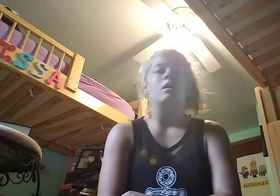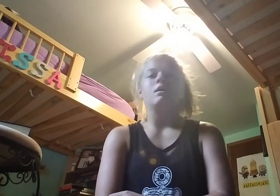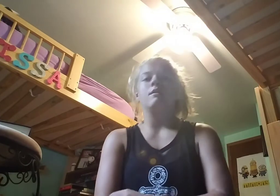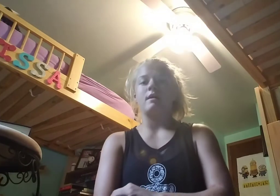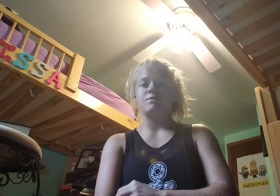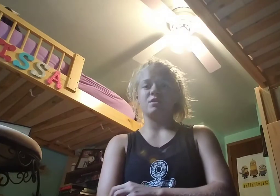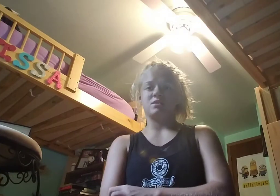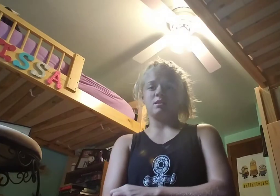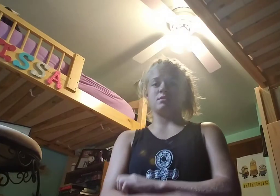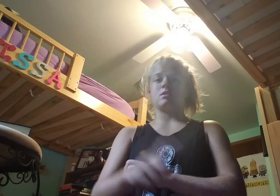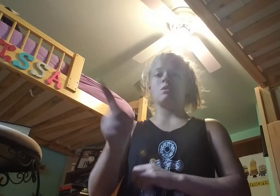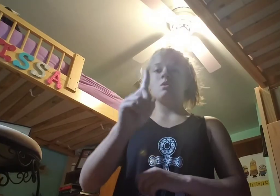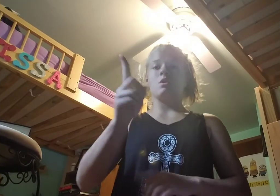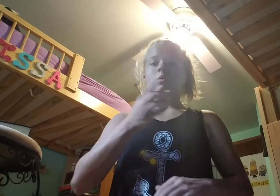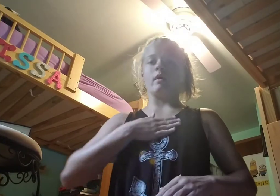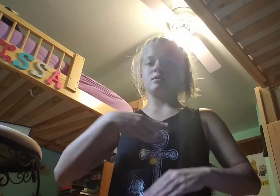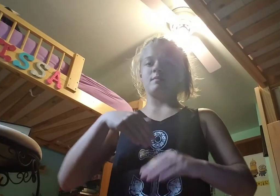the next verse is,